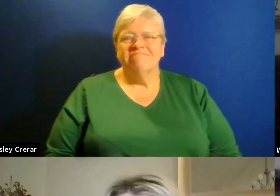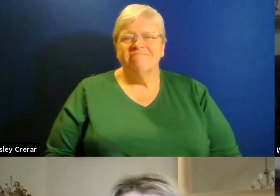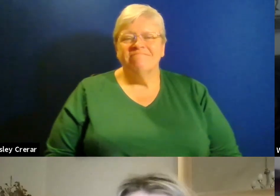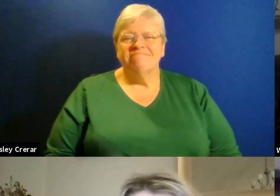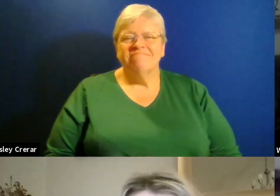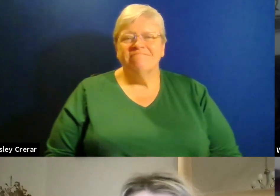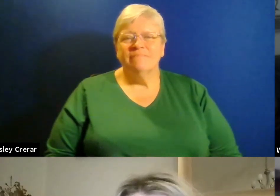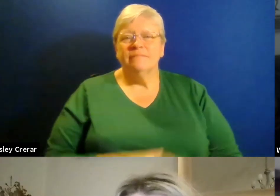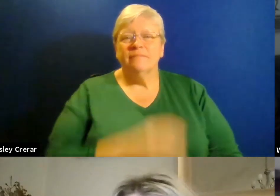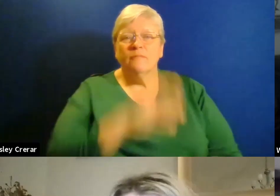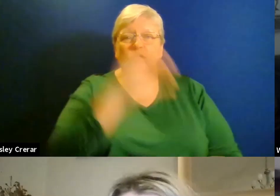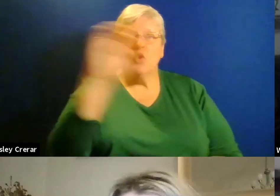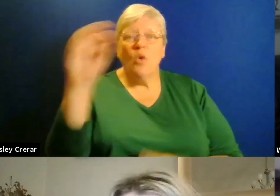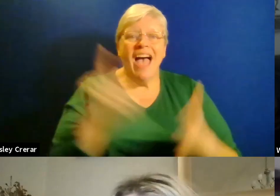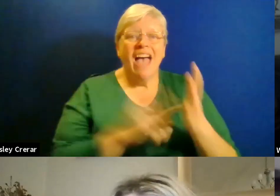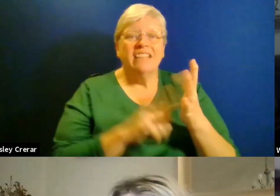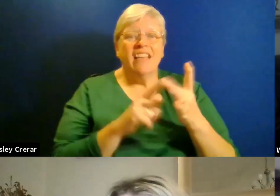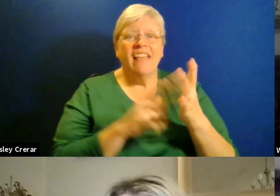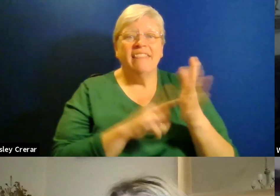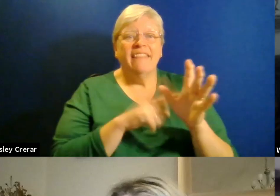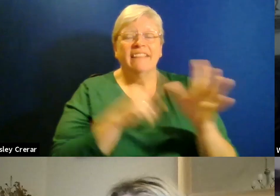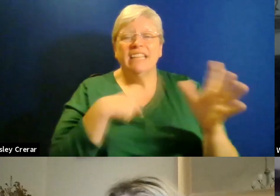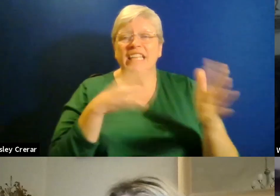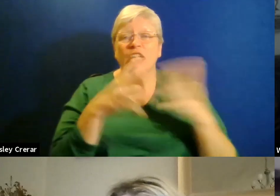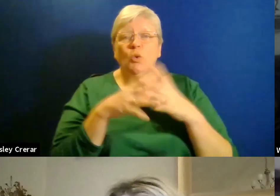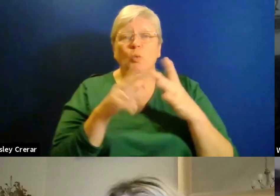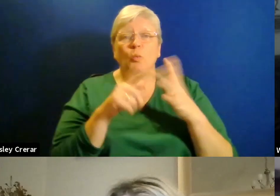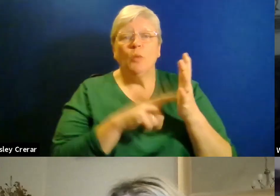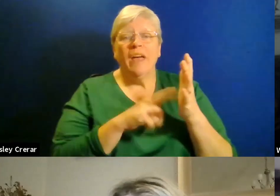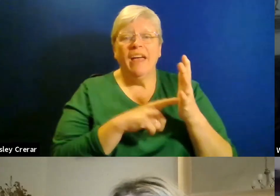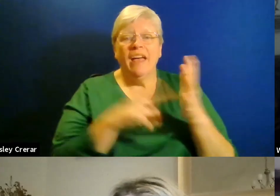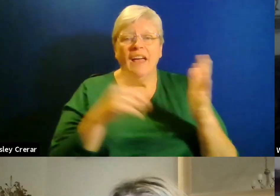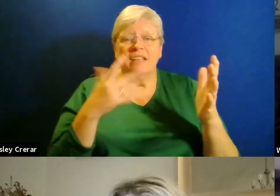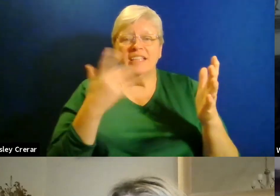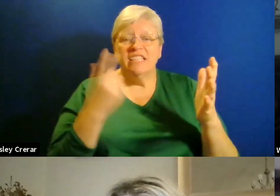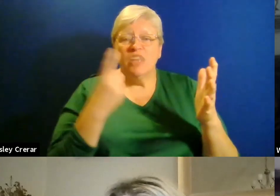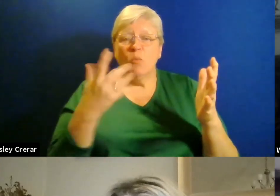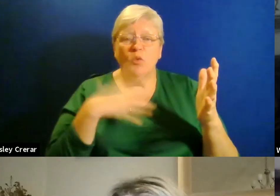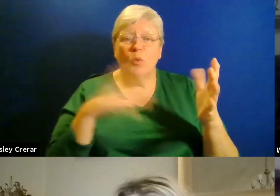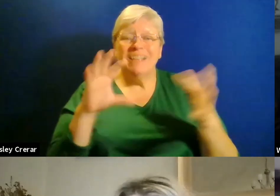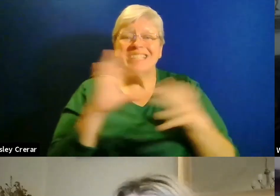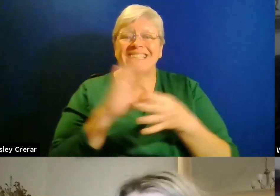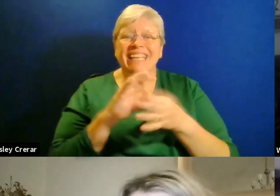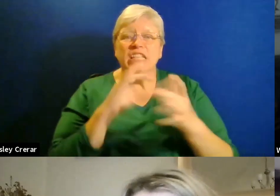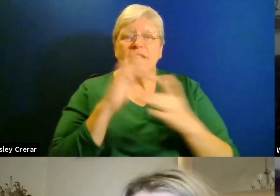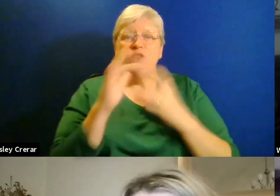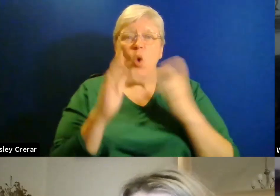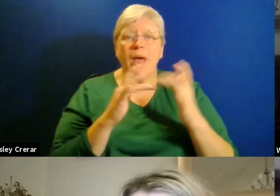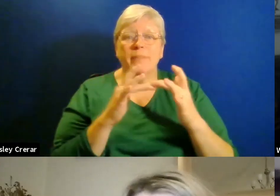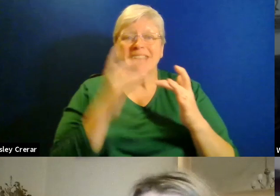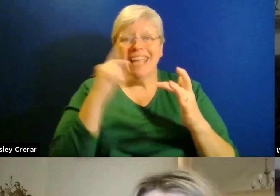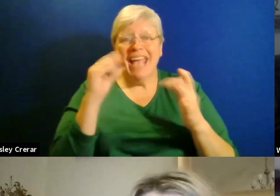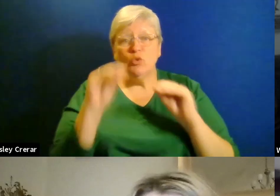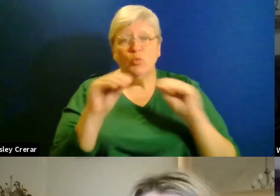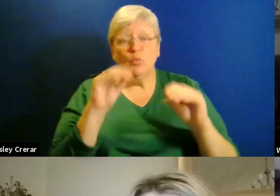I'm going to ask Lily and Will to do me a favor. Someone's asking for links for your websites and socials. Could you both